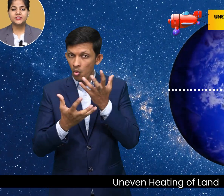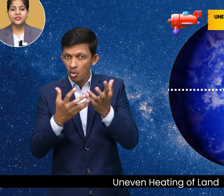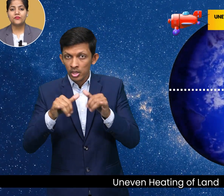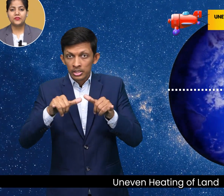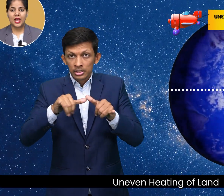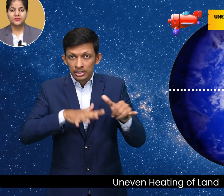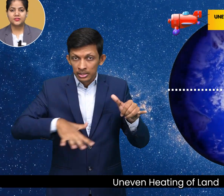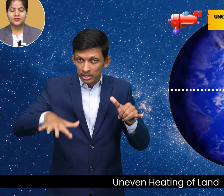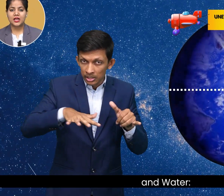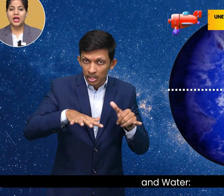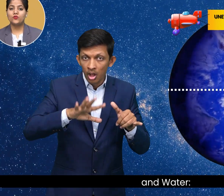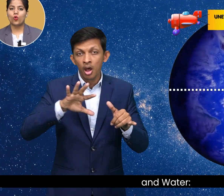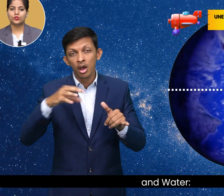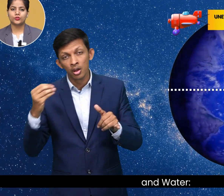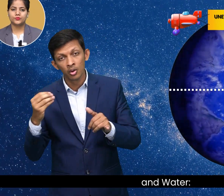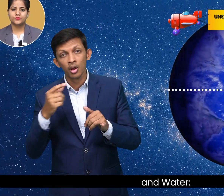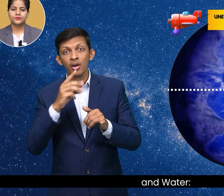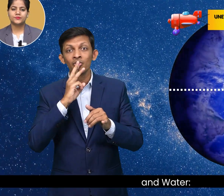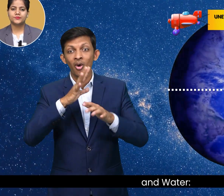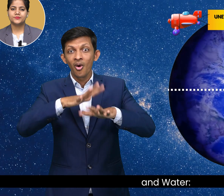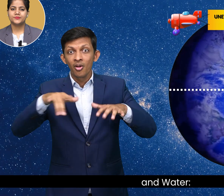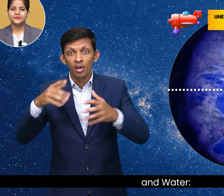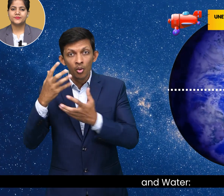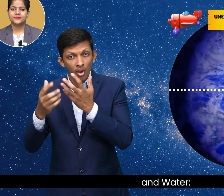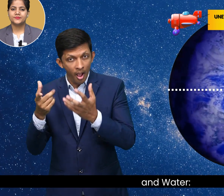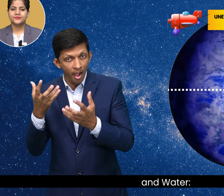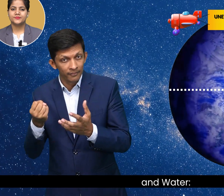Uneven heating of land and water.